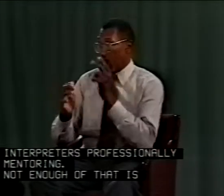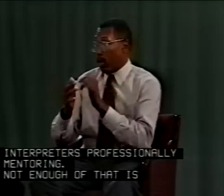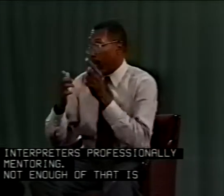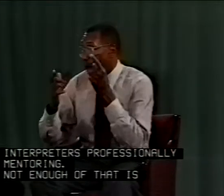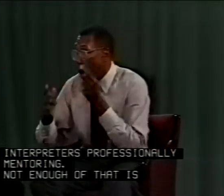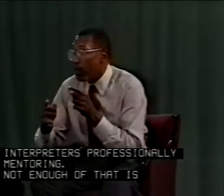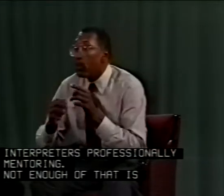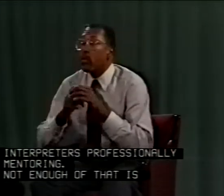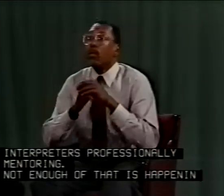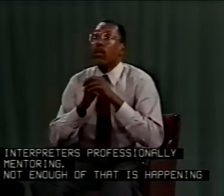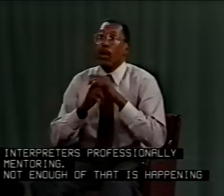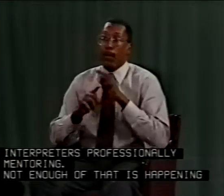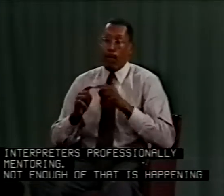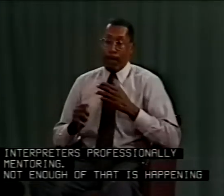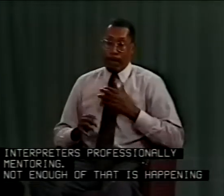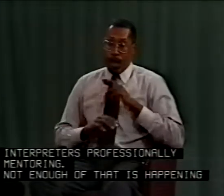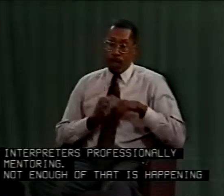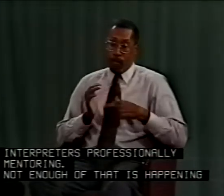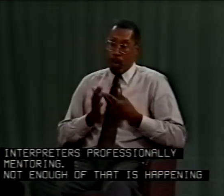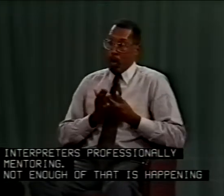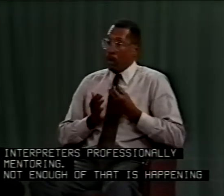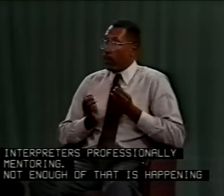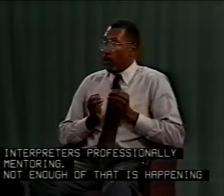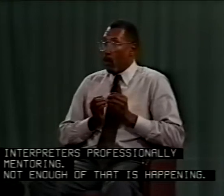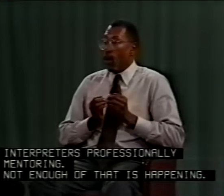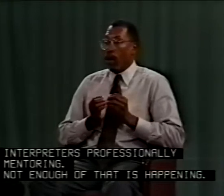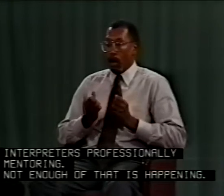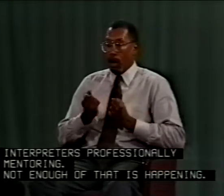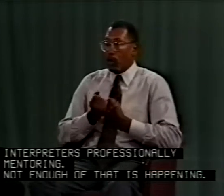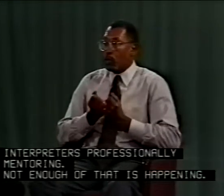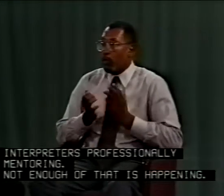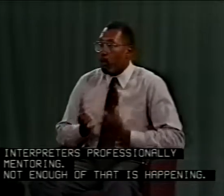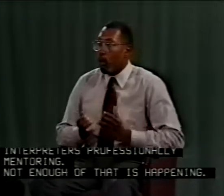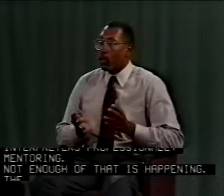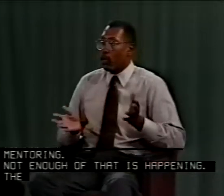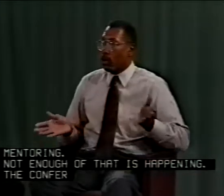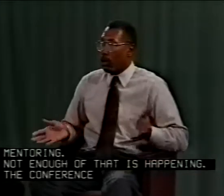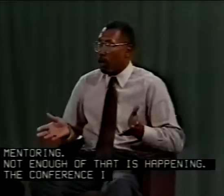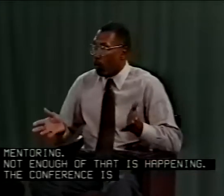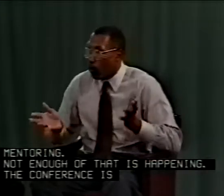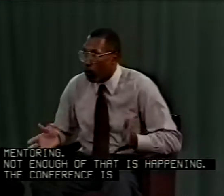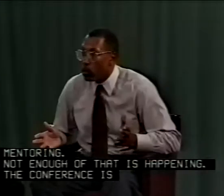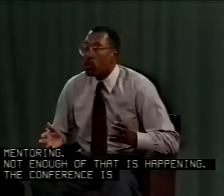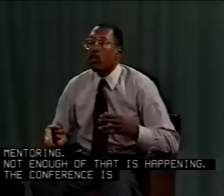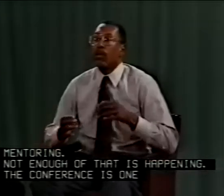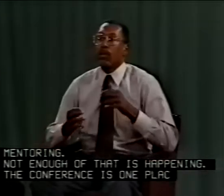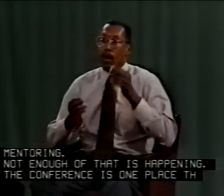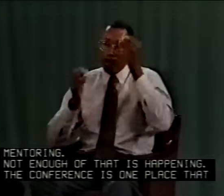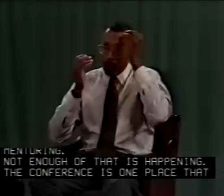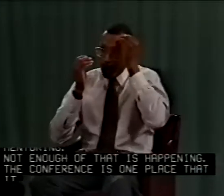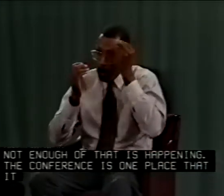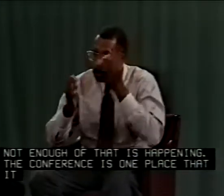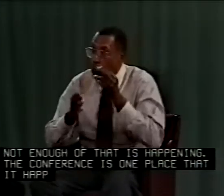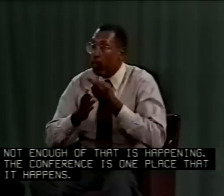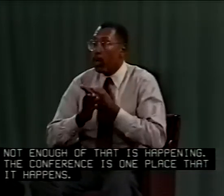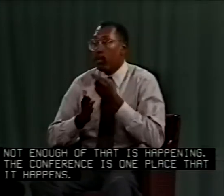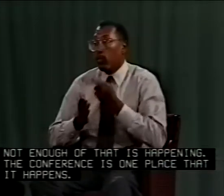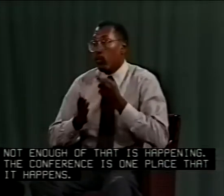CODA conference is one place that it happens. It's great to see that. My role is more of supporting, advocating,